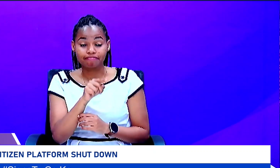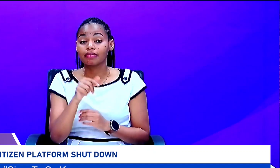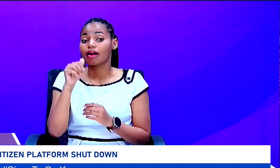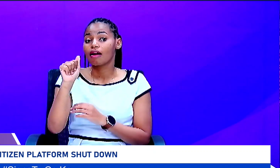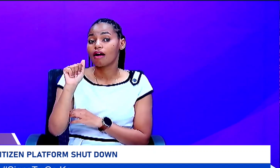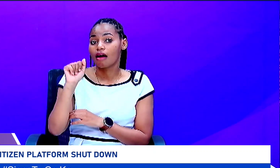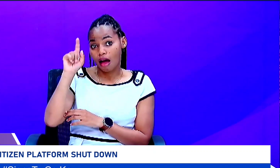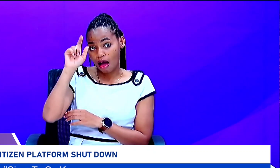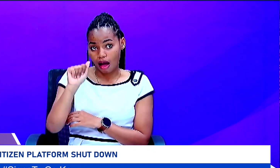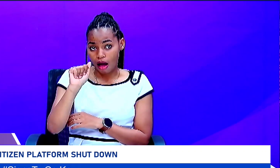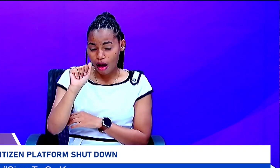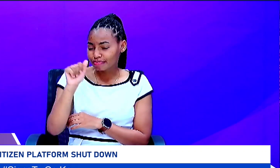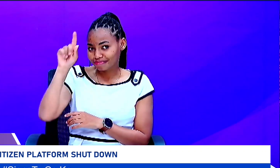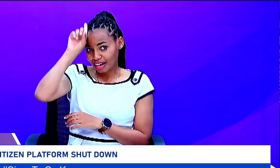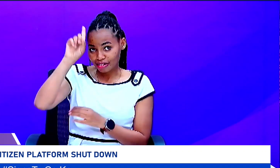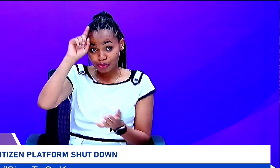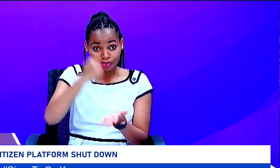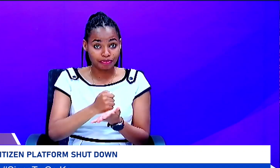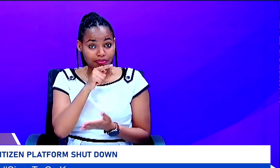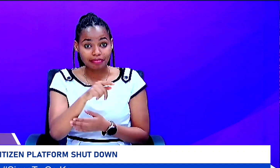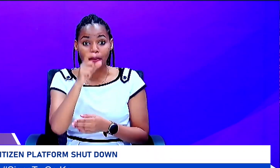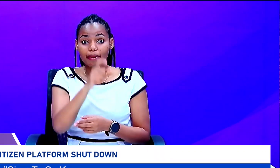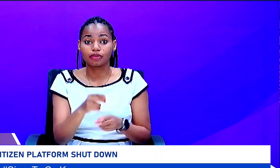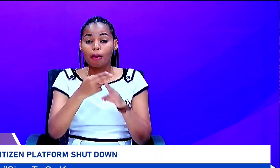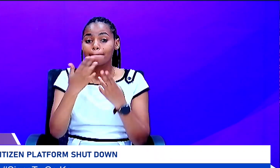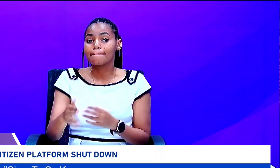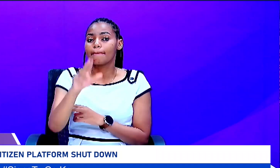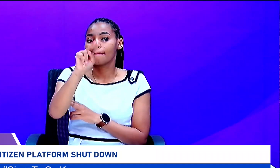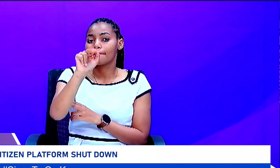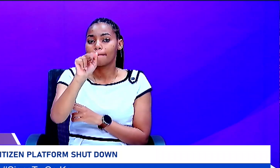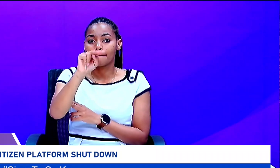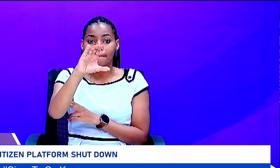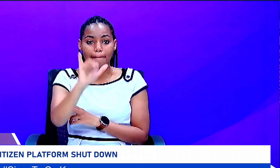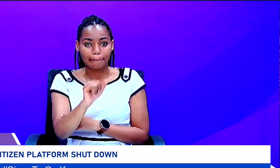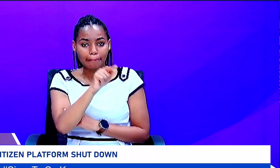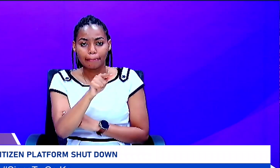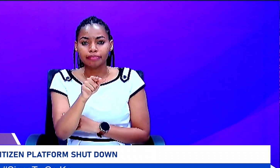Auditor General Nancy Gathungu has flagged